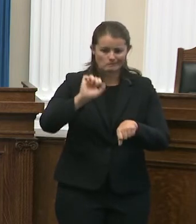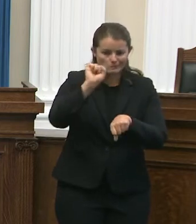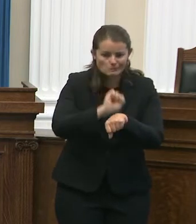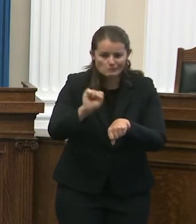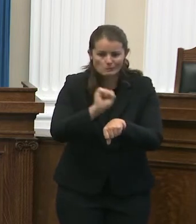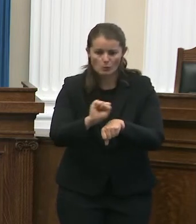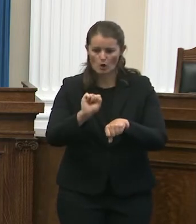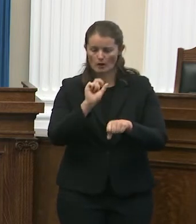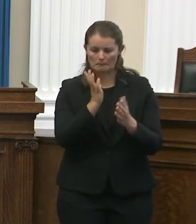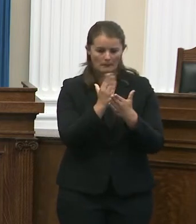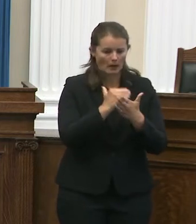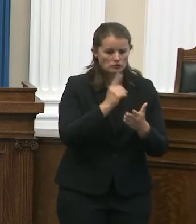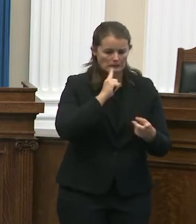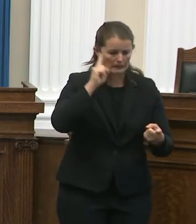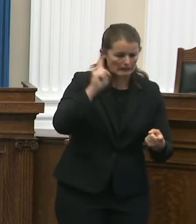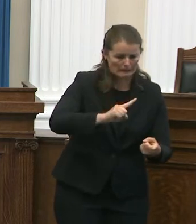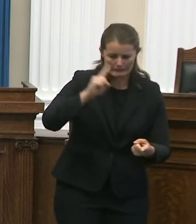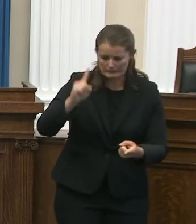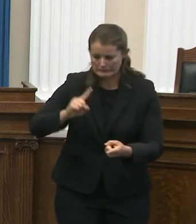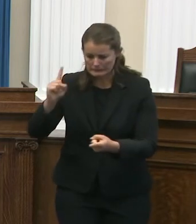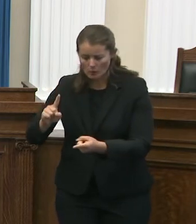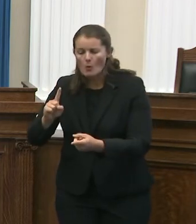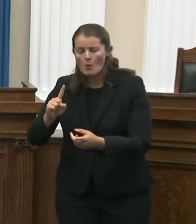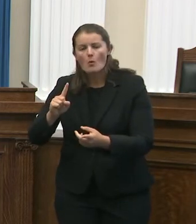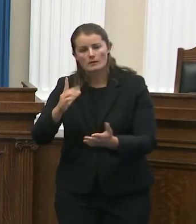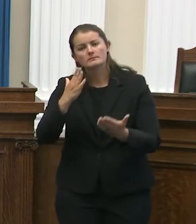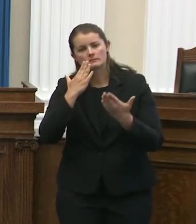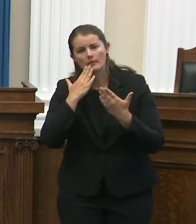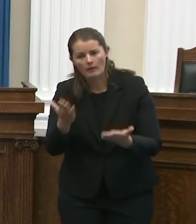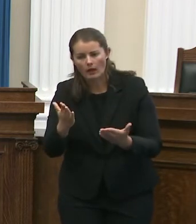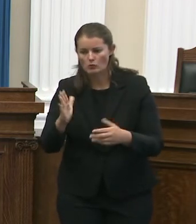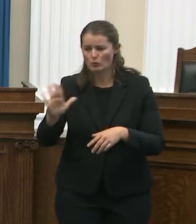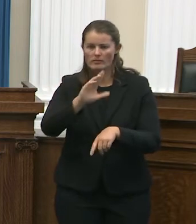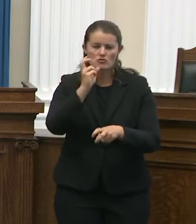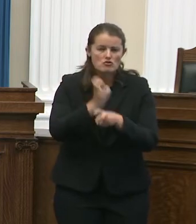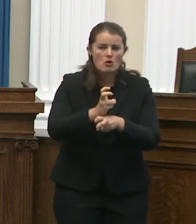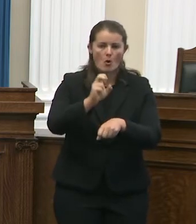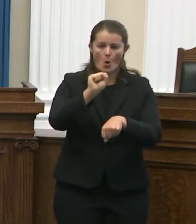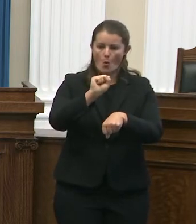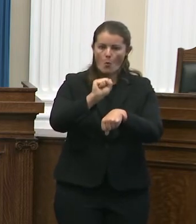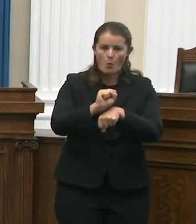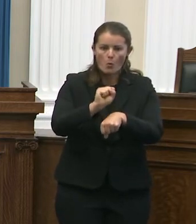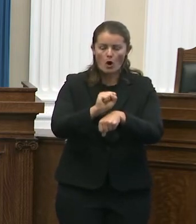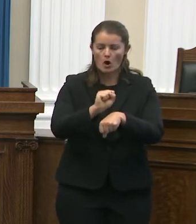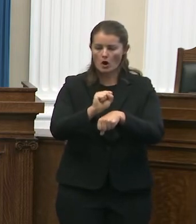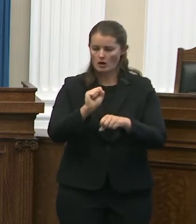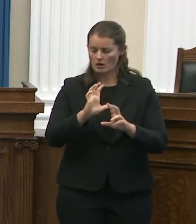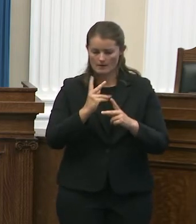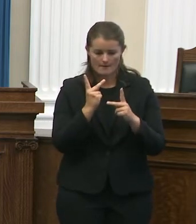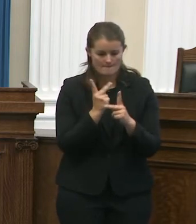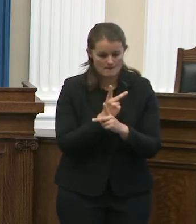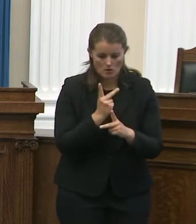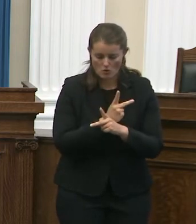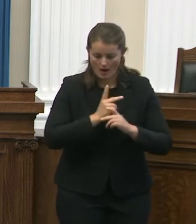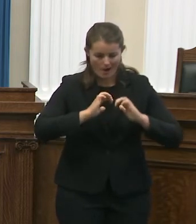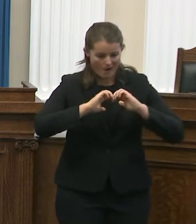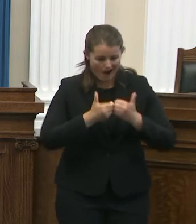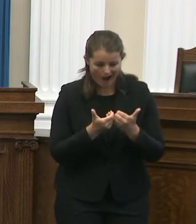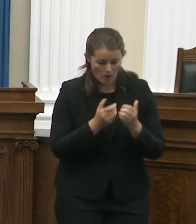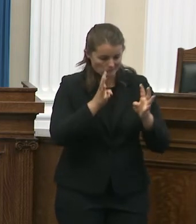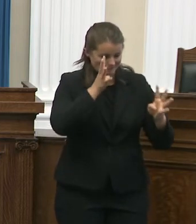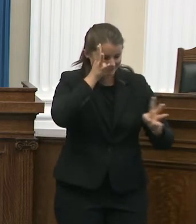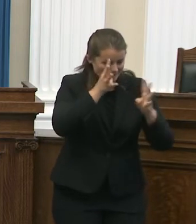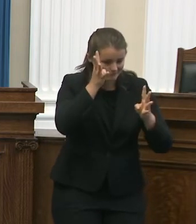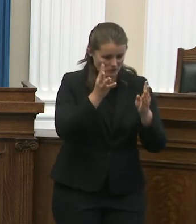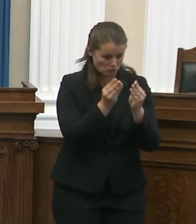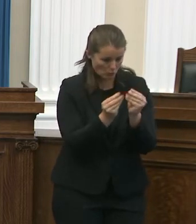unprecedented situation for the last 4 months. They've also stepped up to help address our fiscal crisis by proposing solutions to